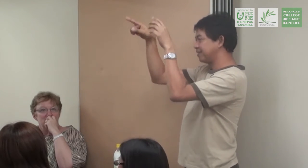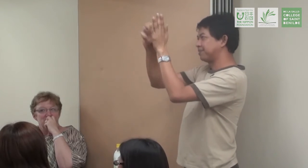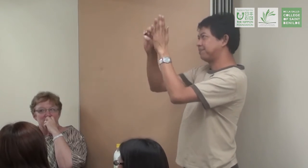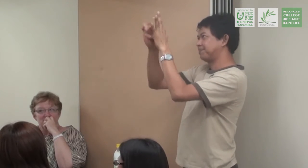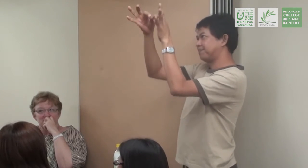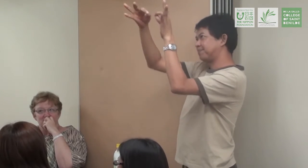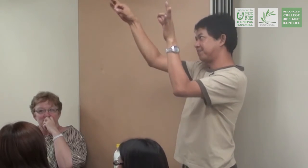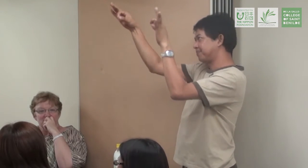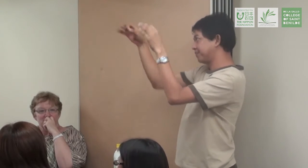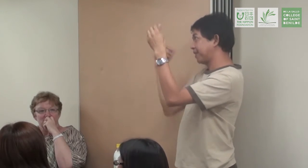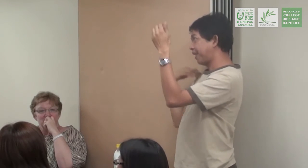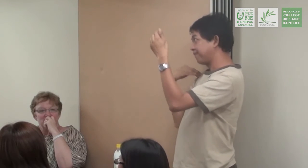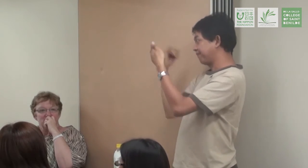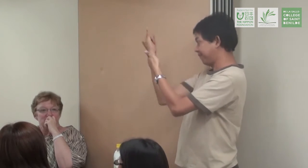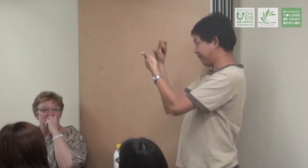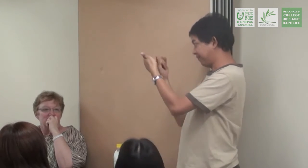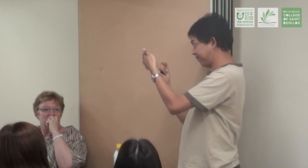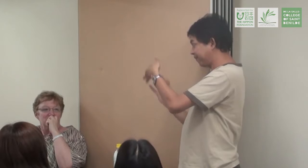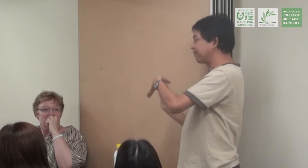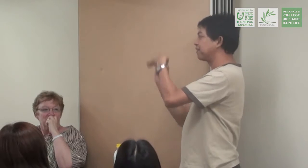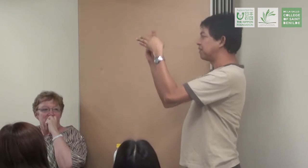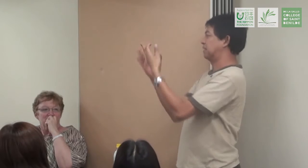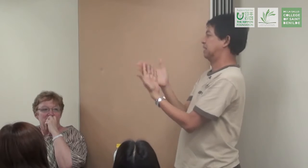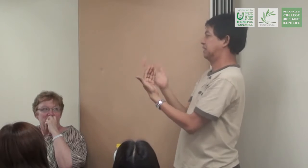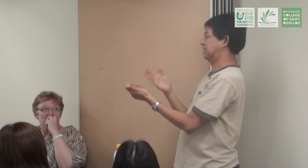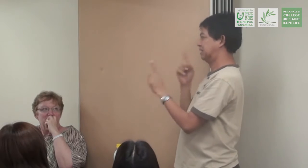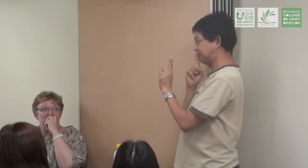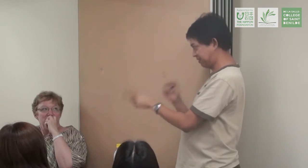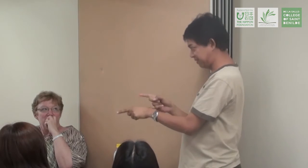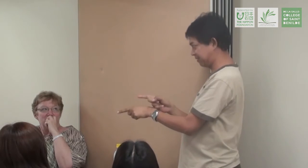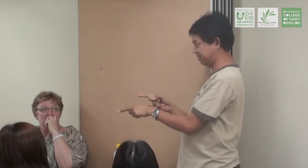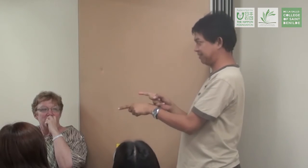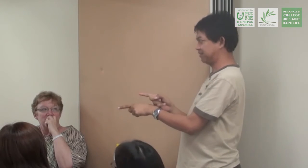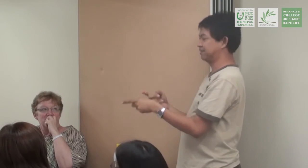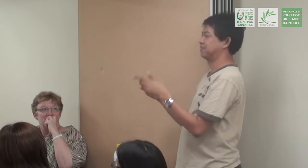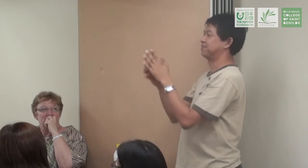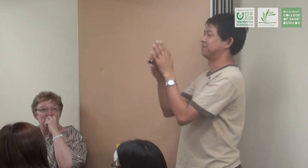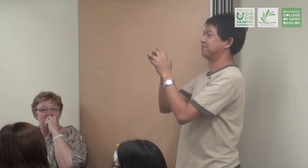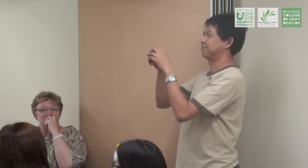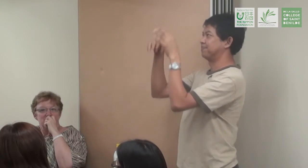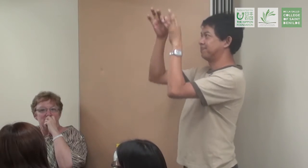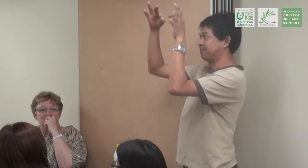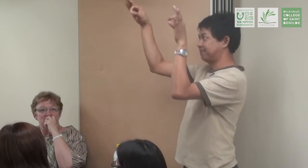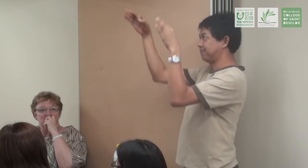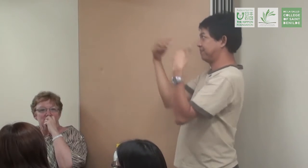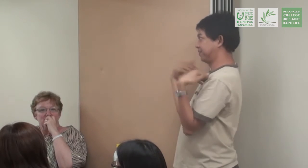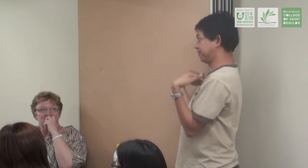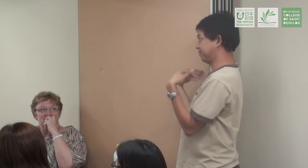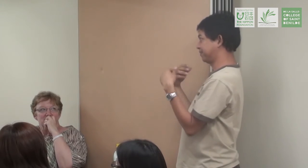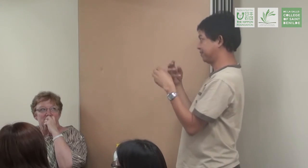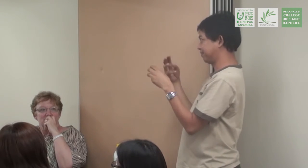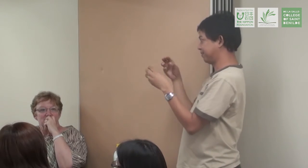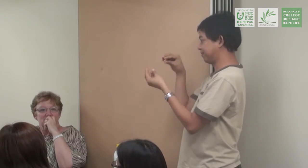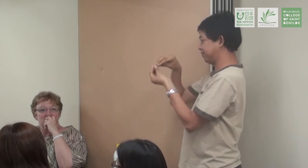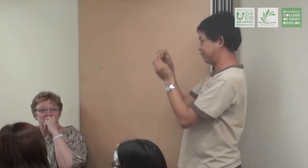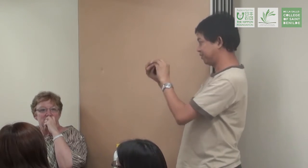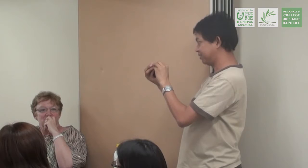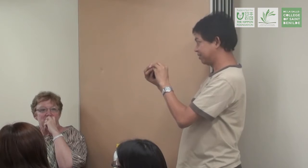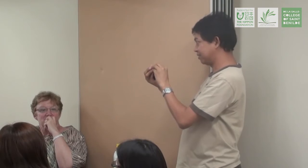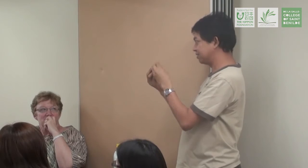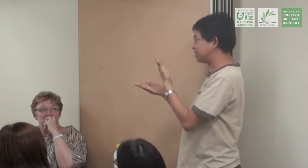I need to correlate with the sentences. So that's easy for me. So again, there